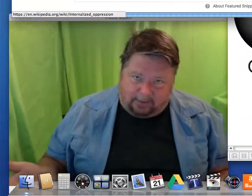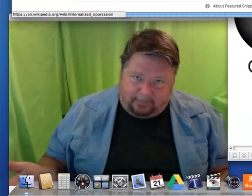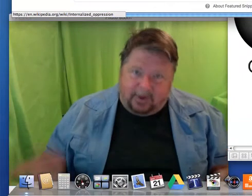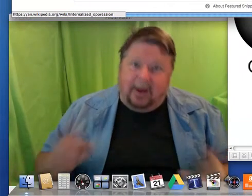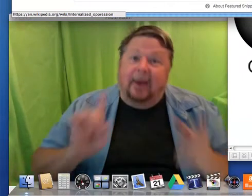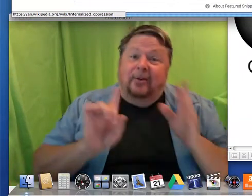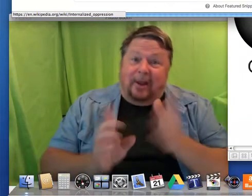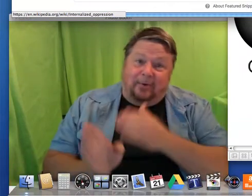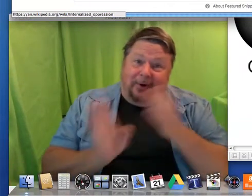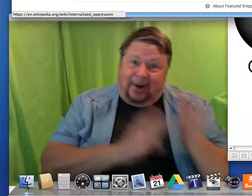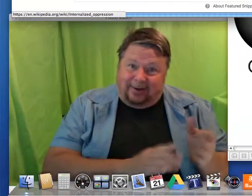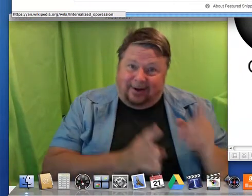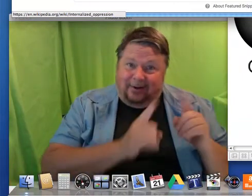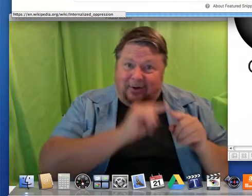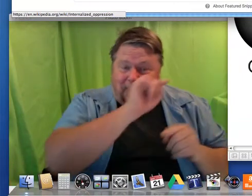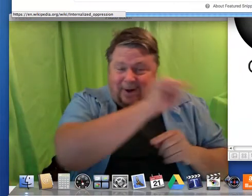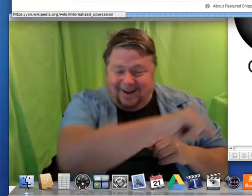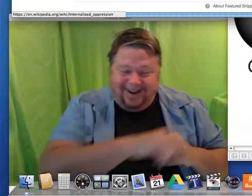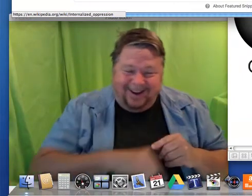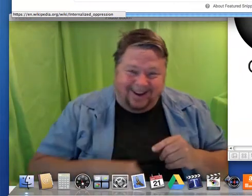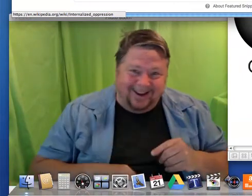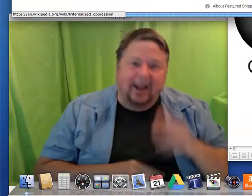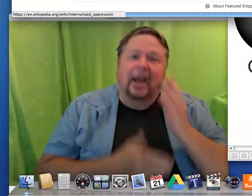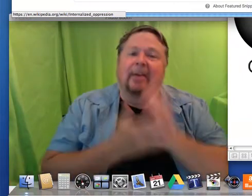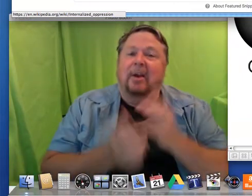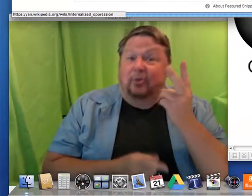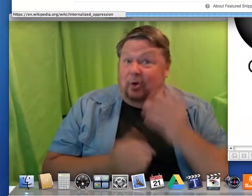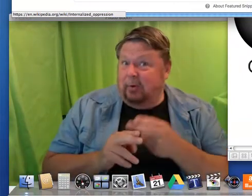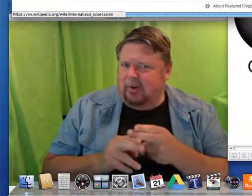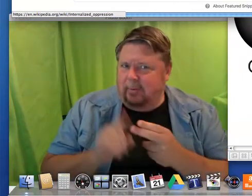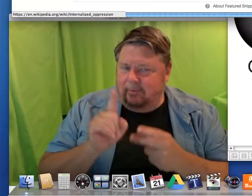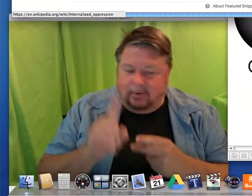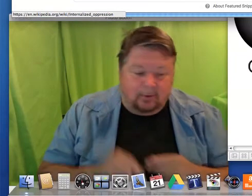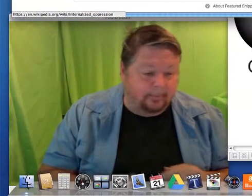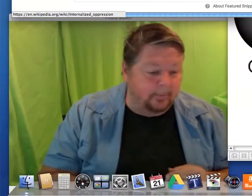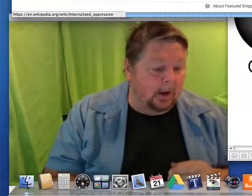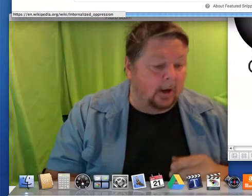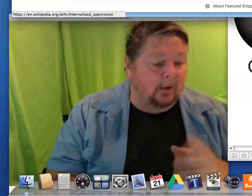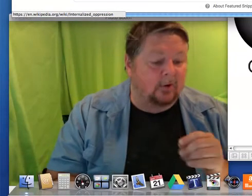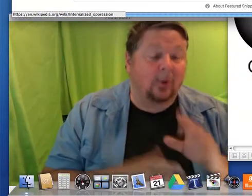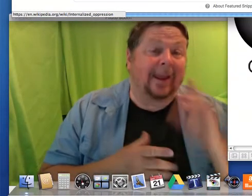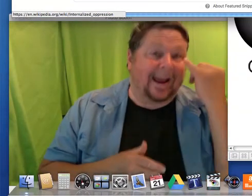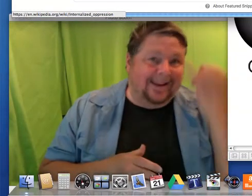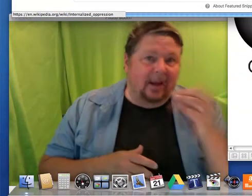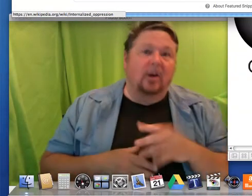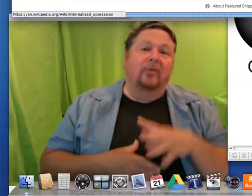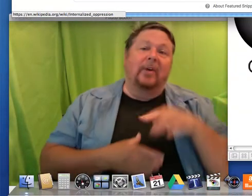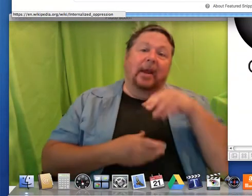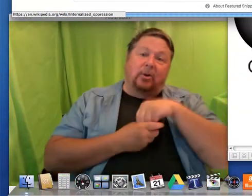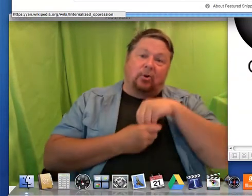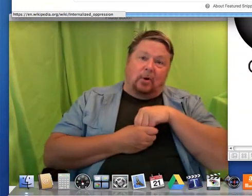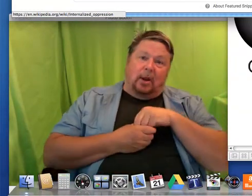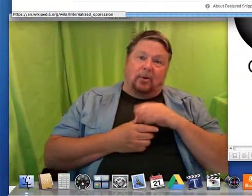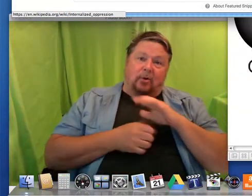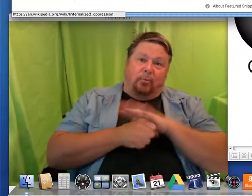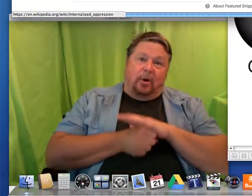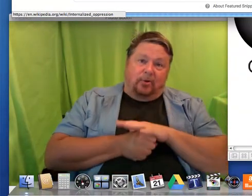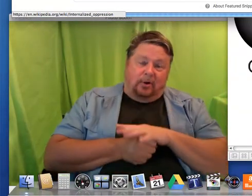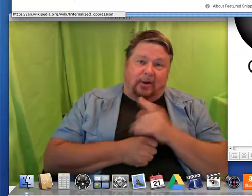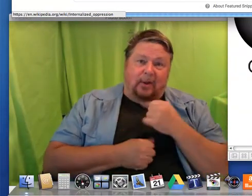happened. So that's when we get into section 2, which is coming real soon. So the idea of